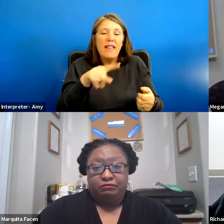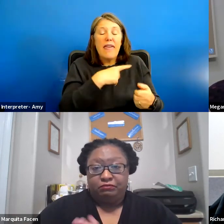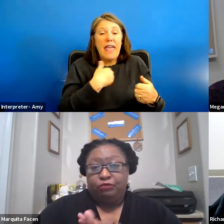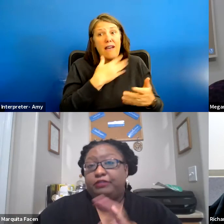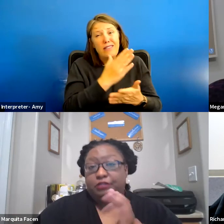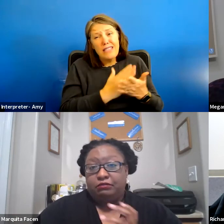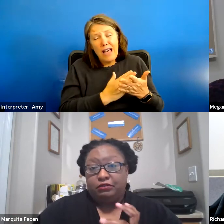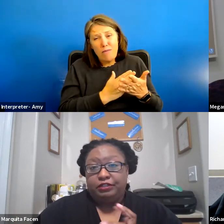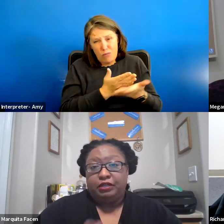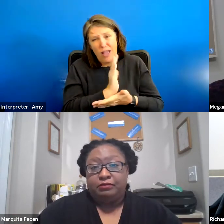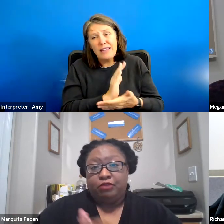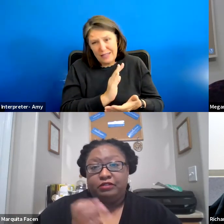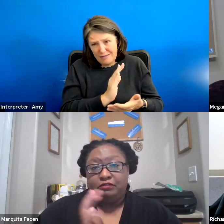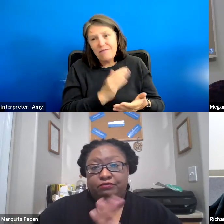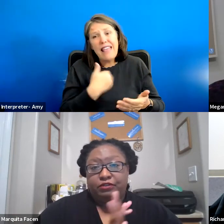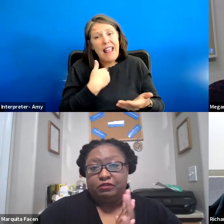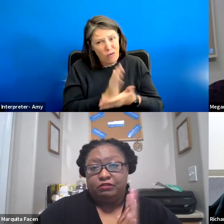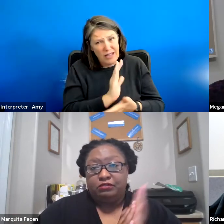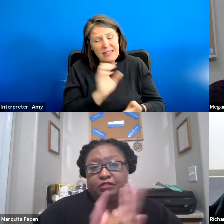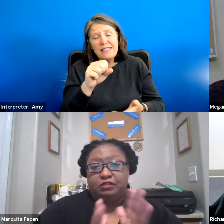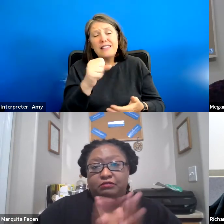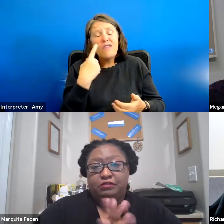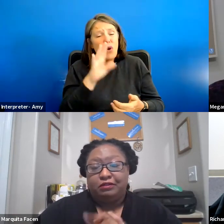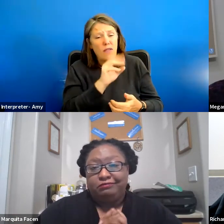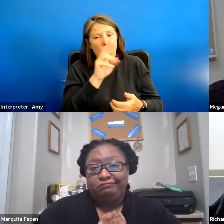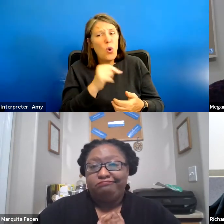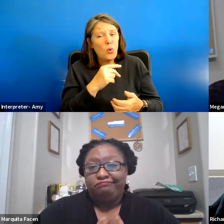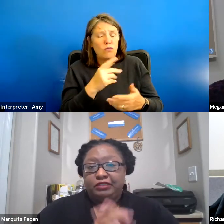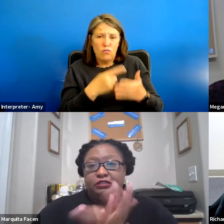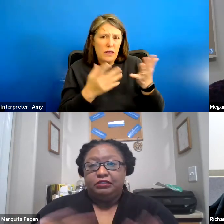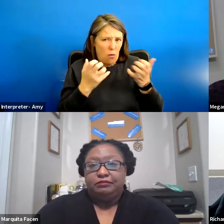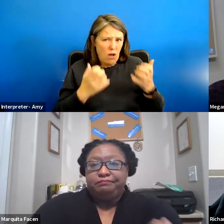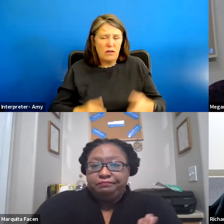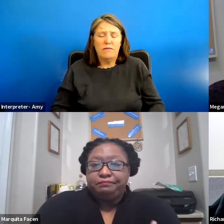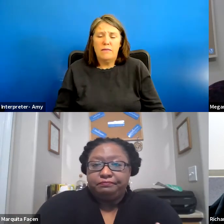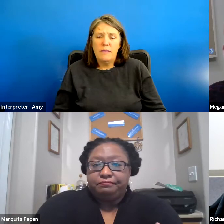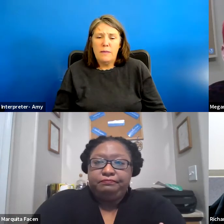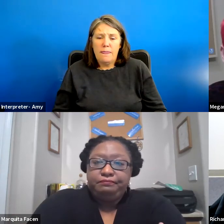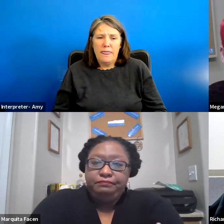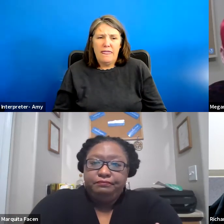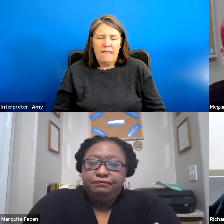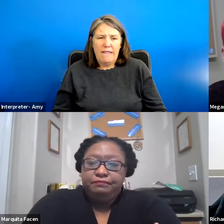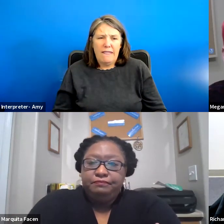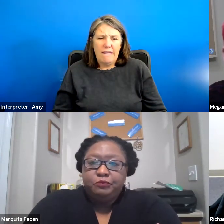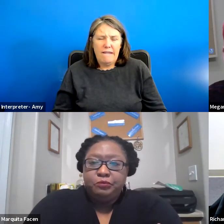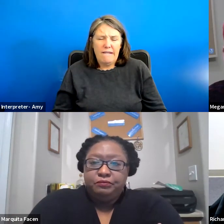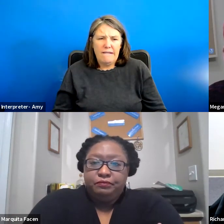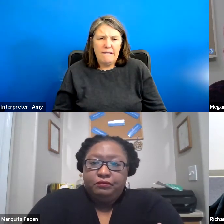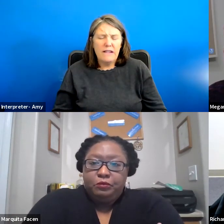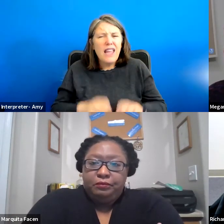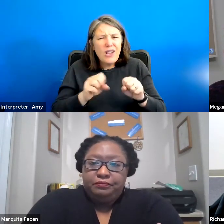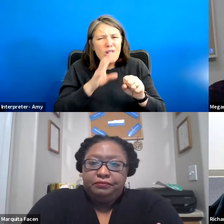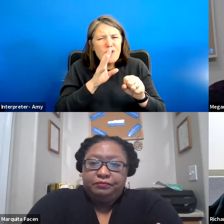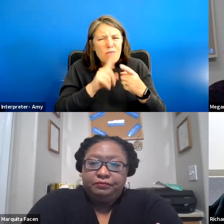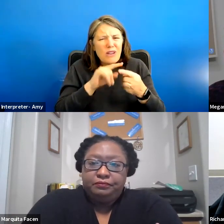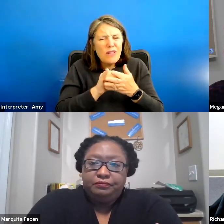some rights though. They do have some rights for their own say-so. So. Could you speak to that first question as